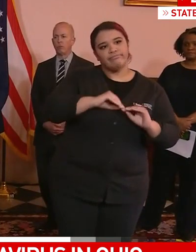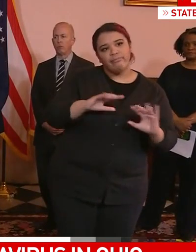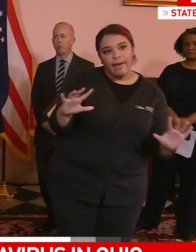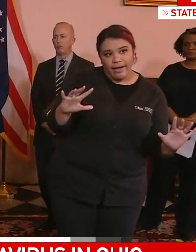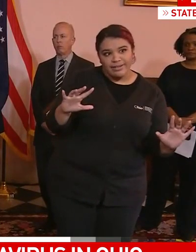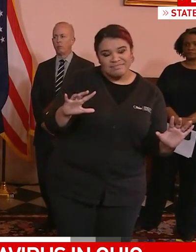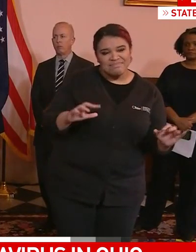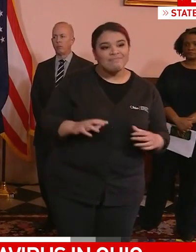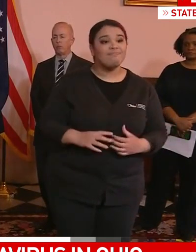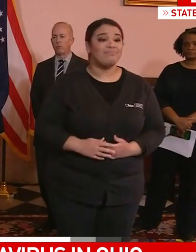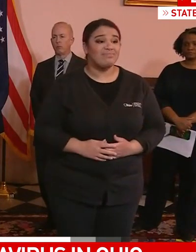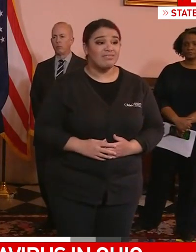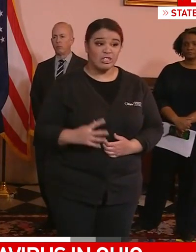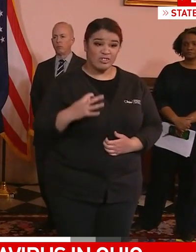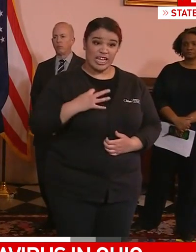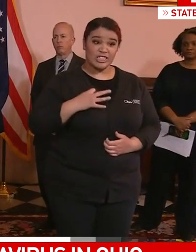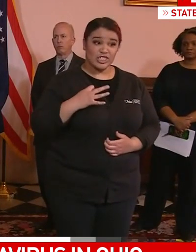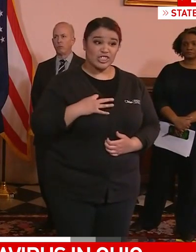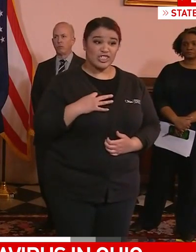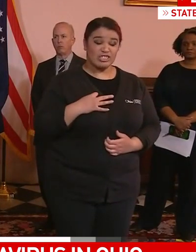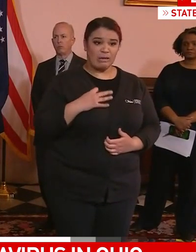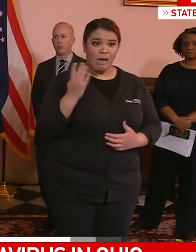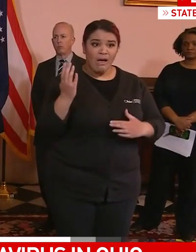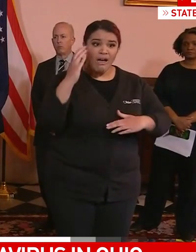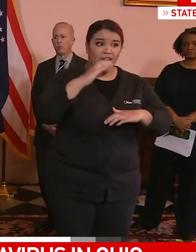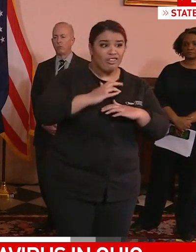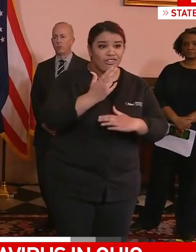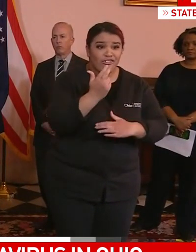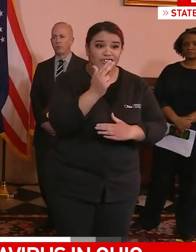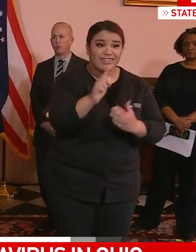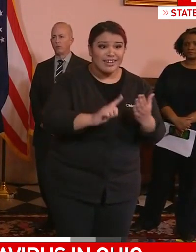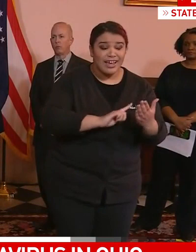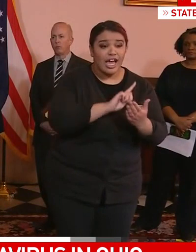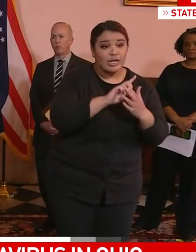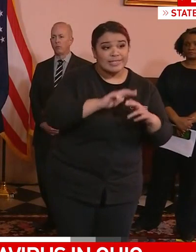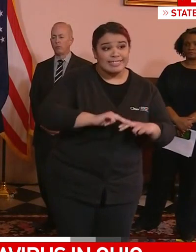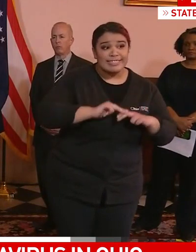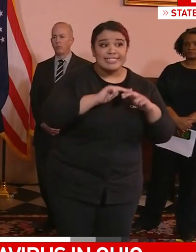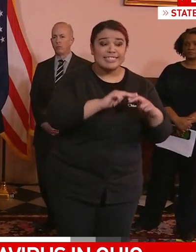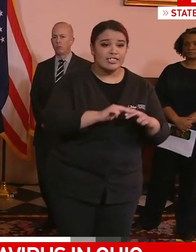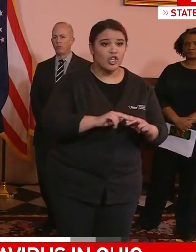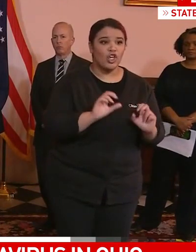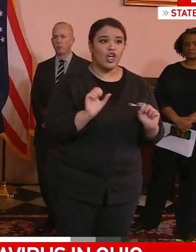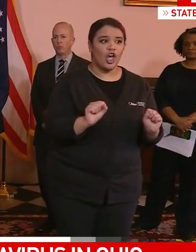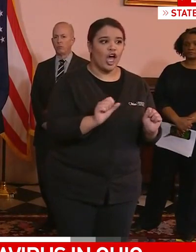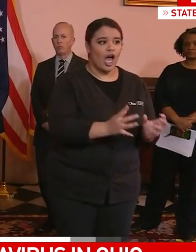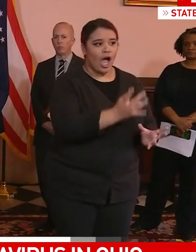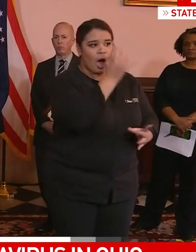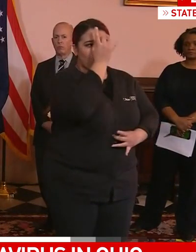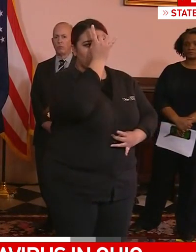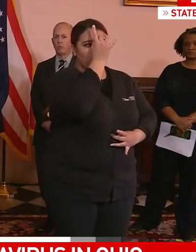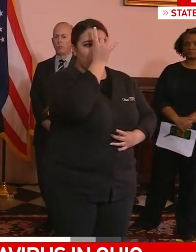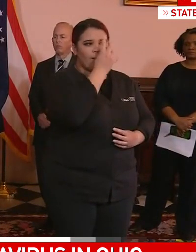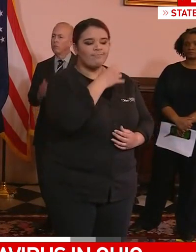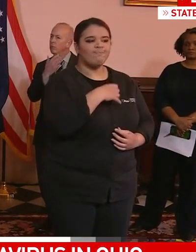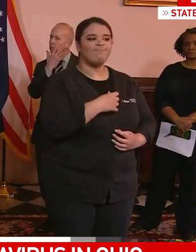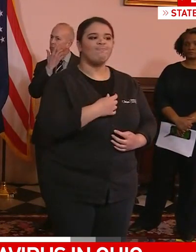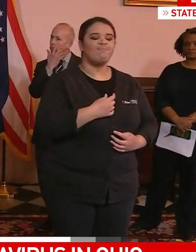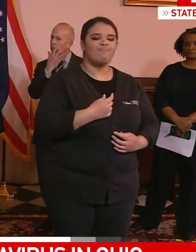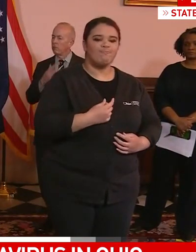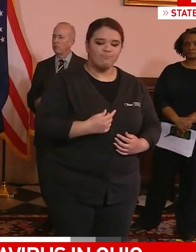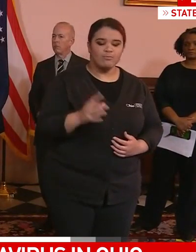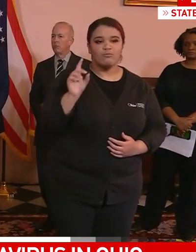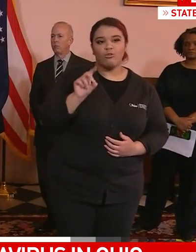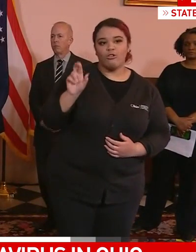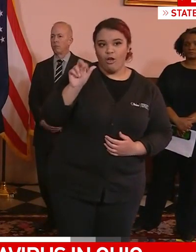hours to be sitting there, we felt, Dr. Acton felt, Health Department felt, was not